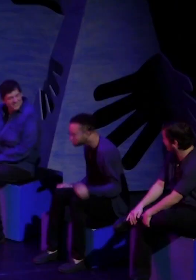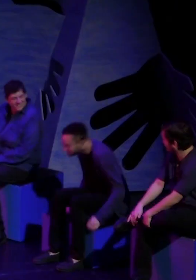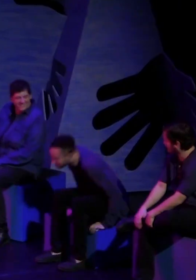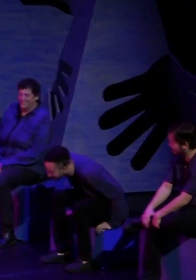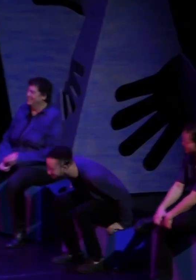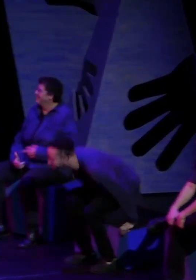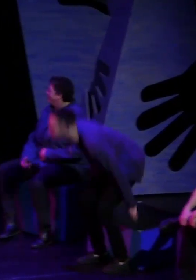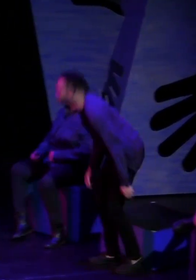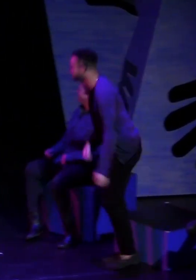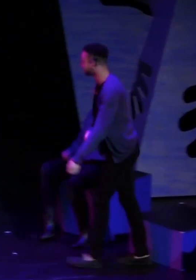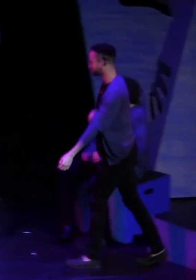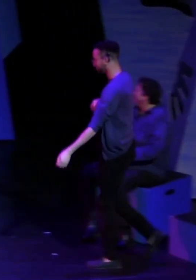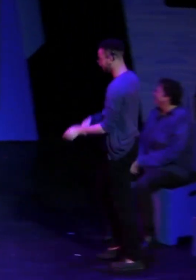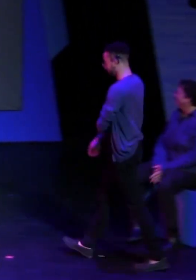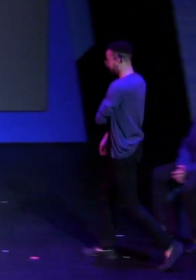Oh, that's me, okay.